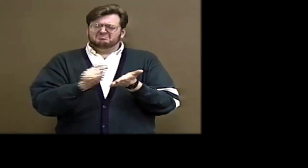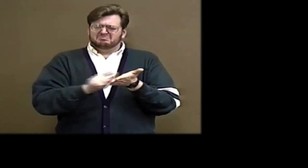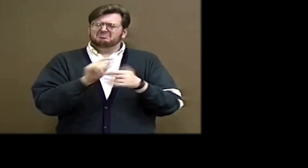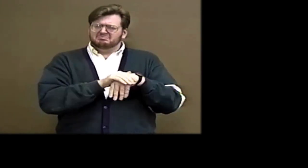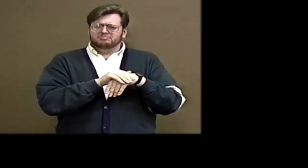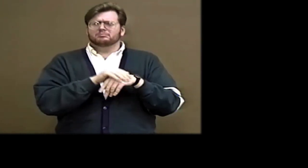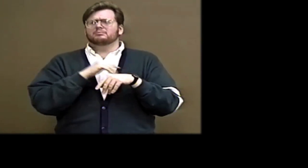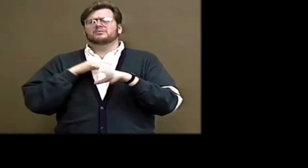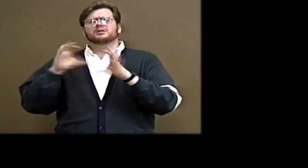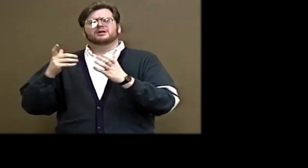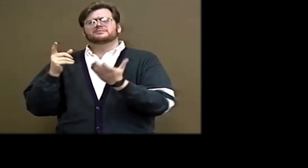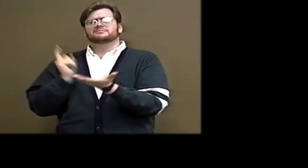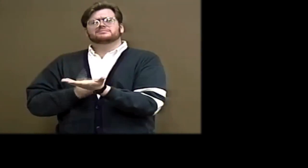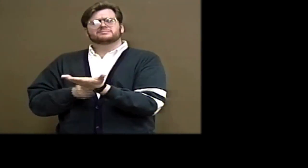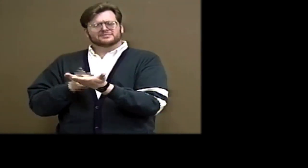we disagree.